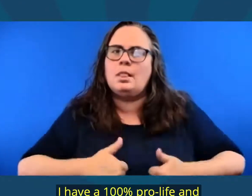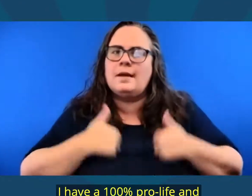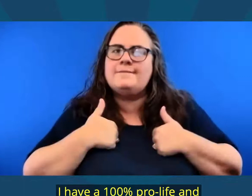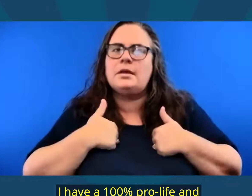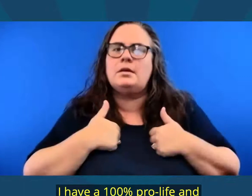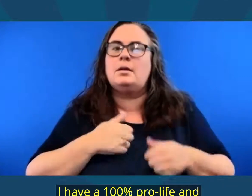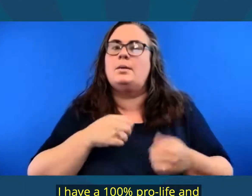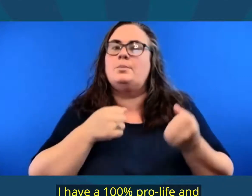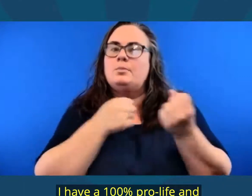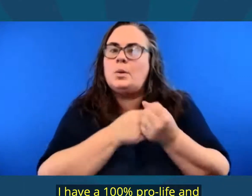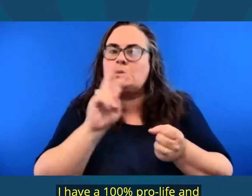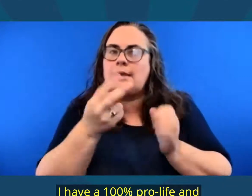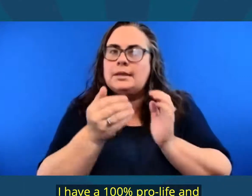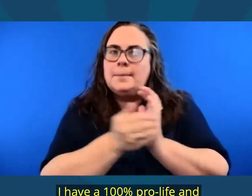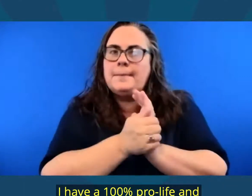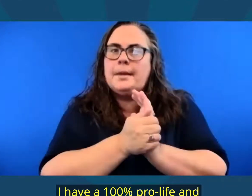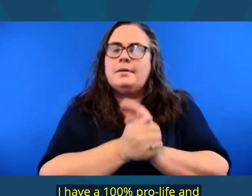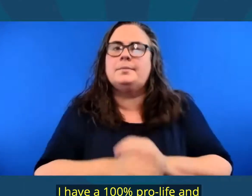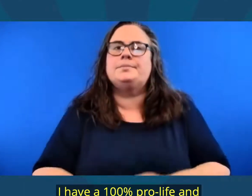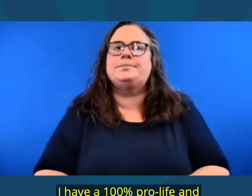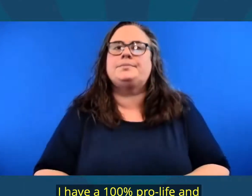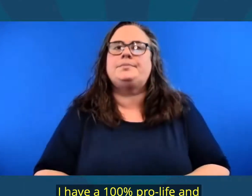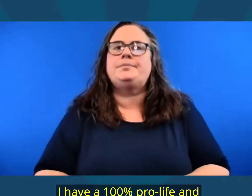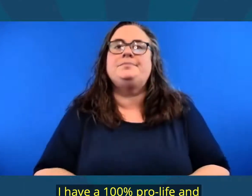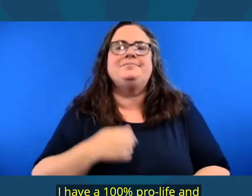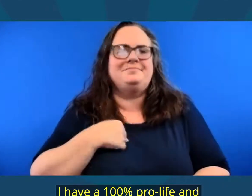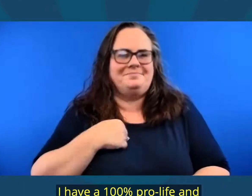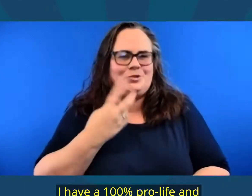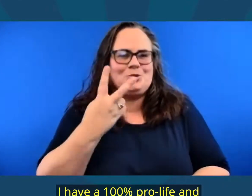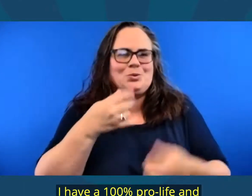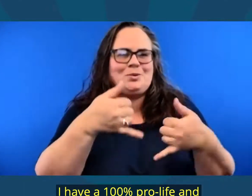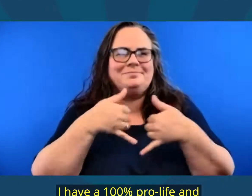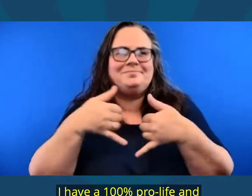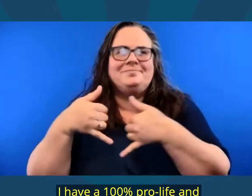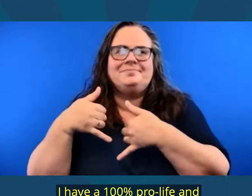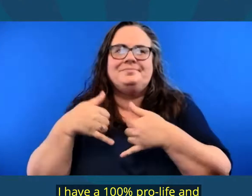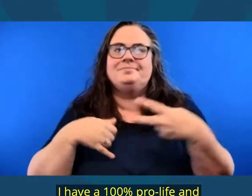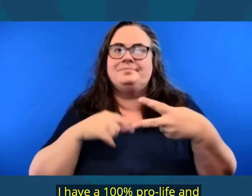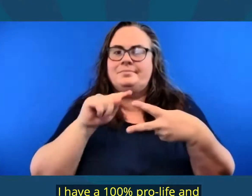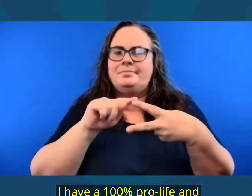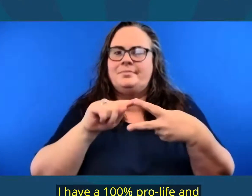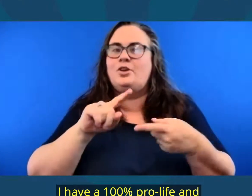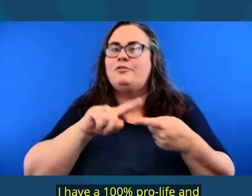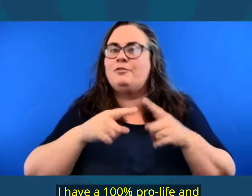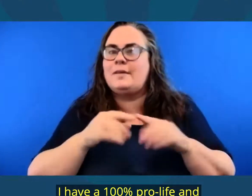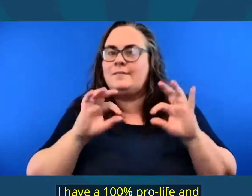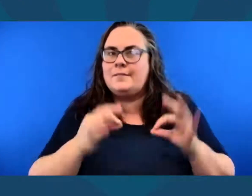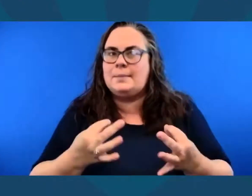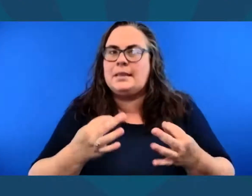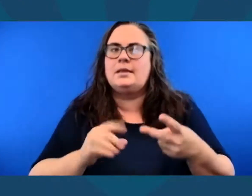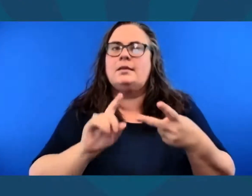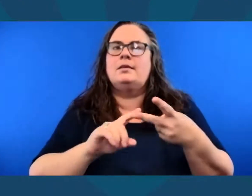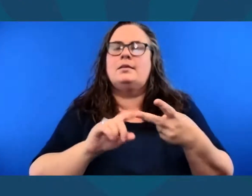I have a 100% pro-life and pro-Second Amendment record.